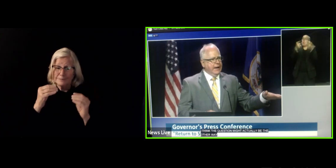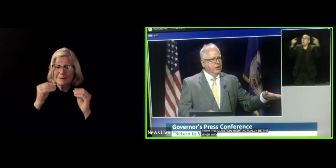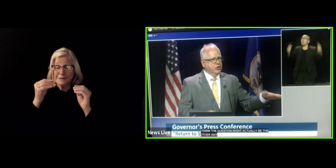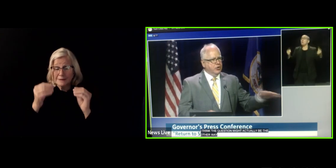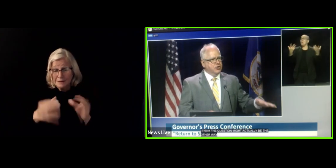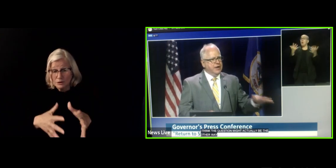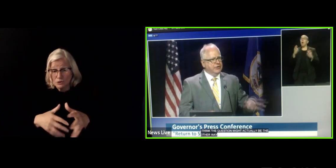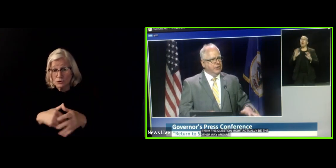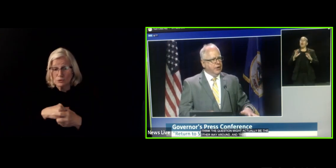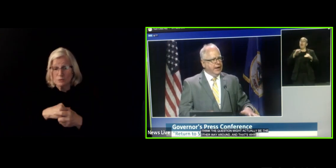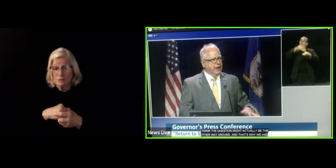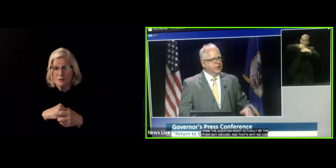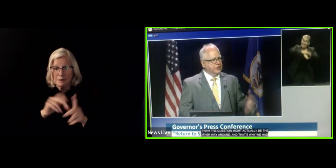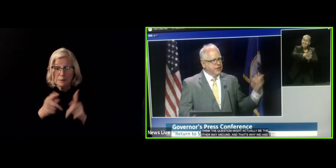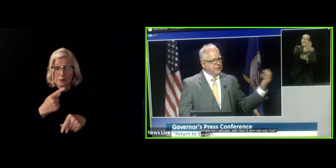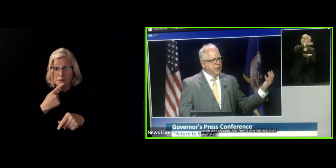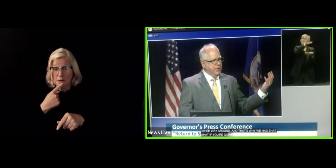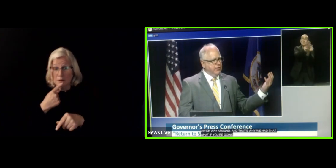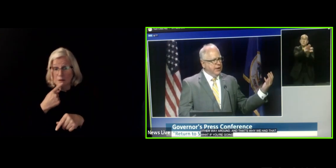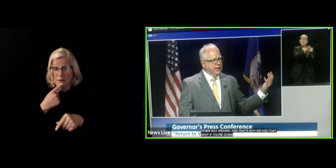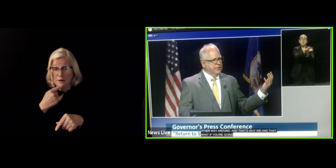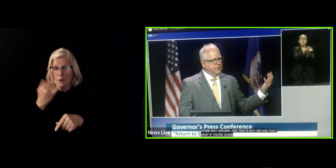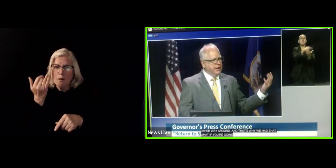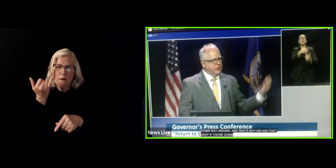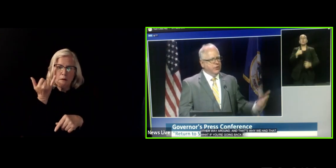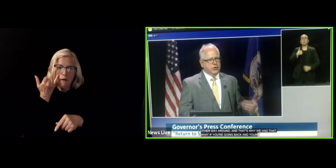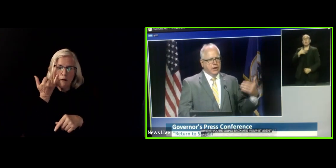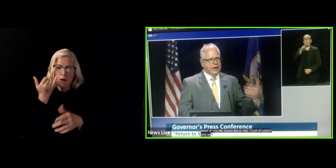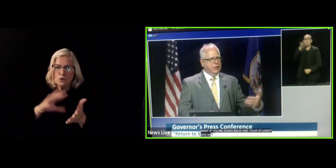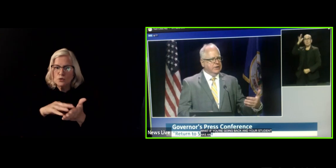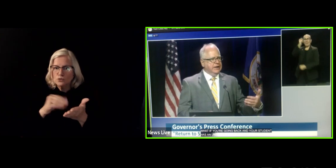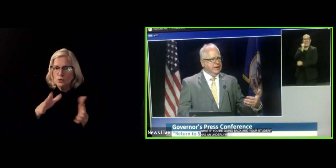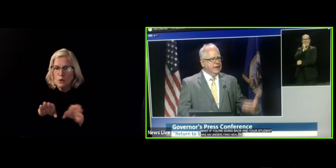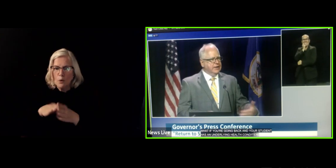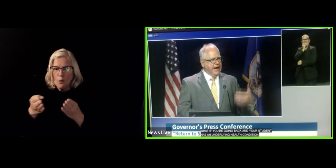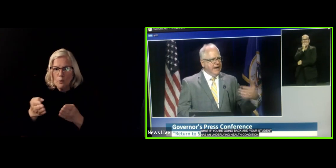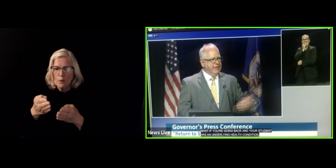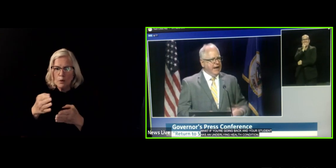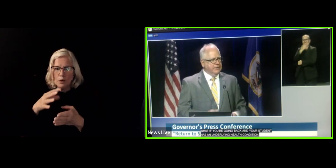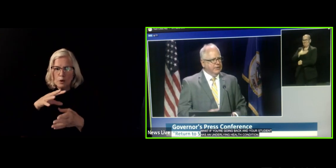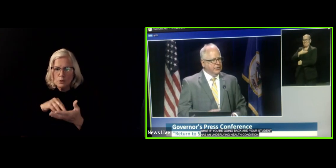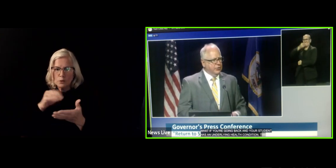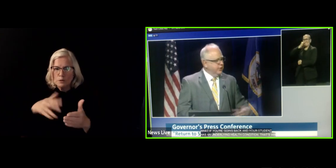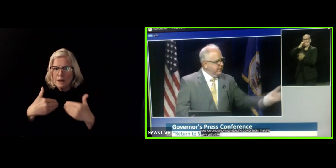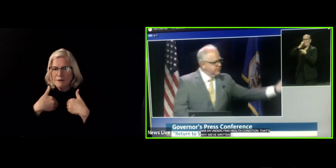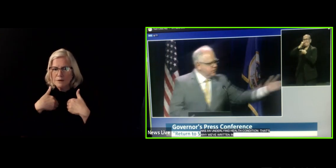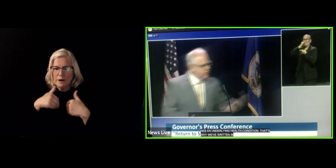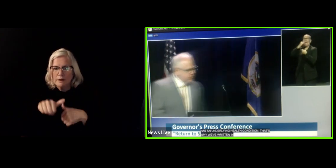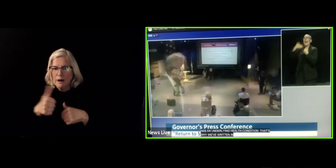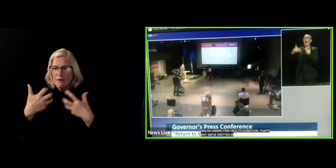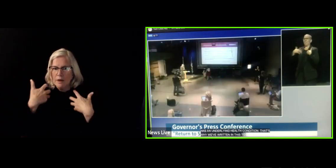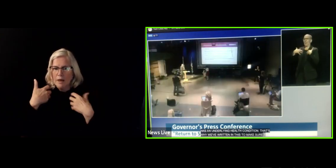and your student has an underlying health condition? That's why we've written in this to make sure that you are guaranteed to have that distant learning.